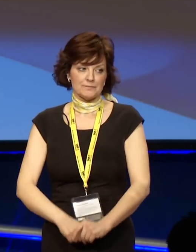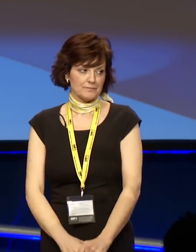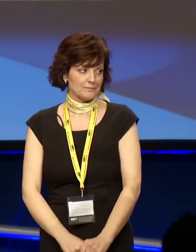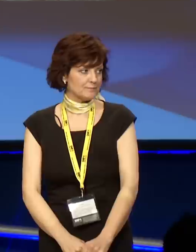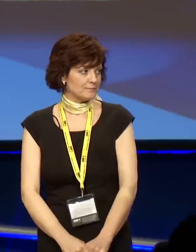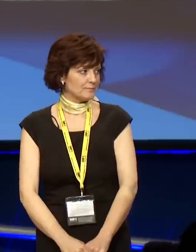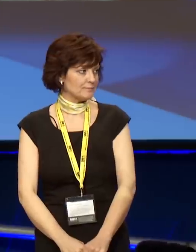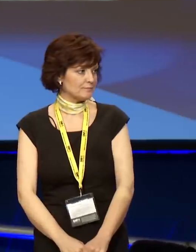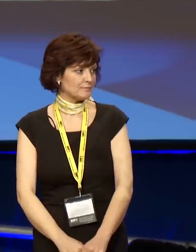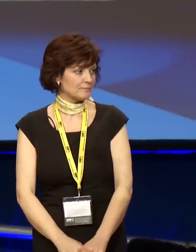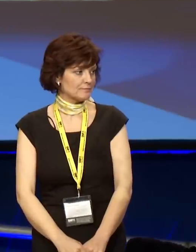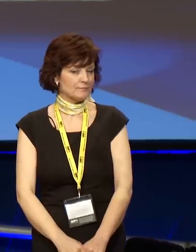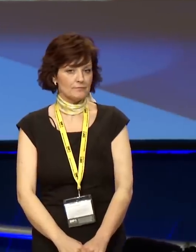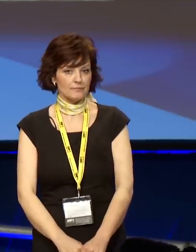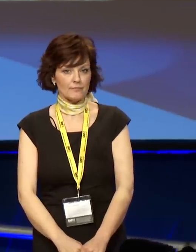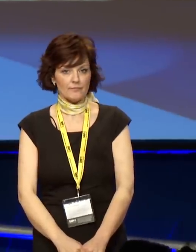Betty here.